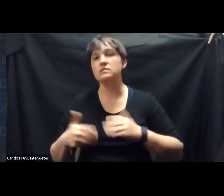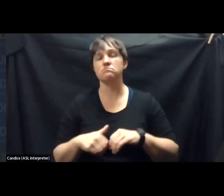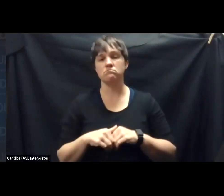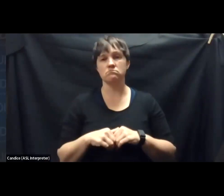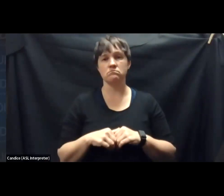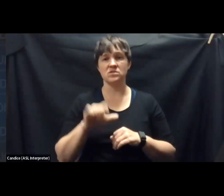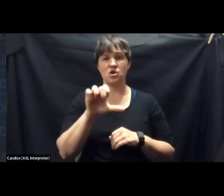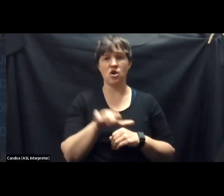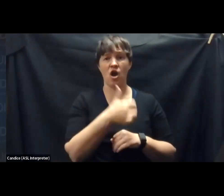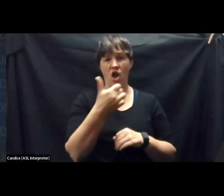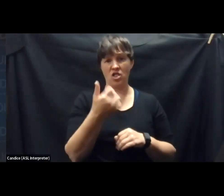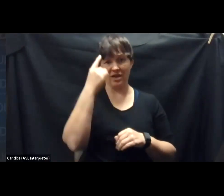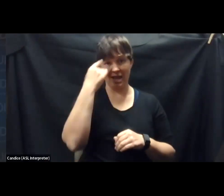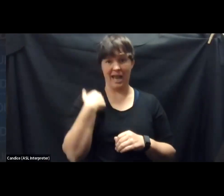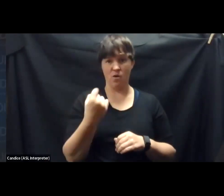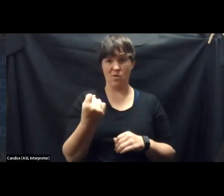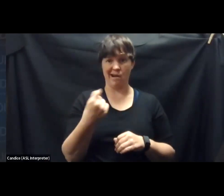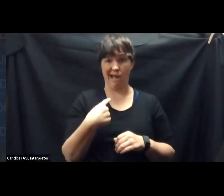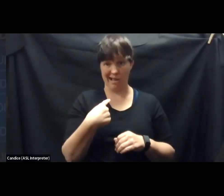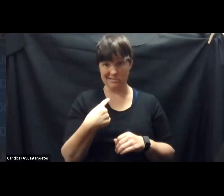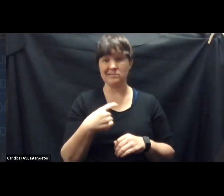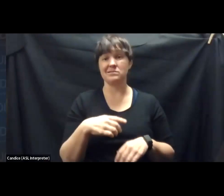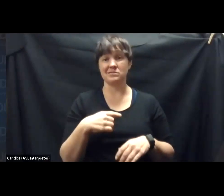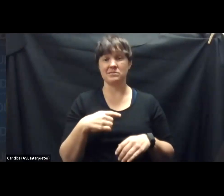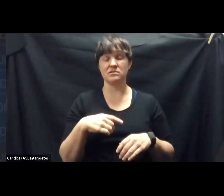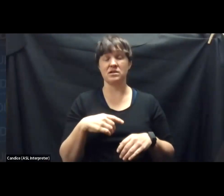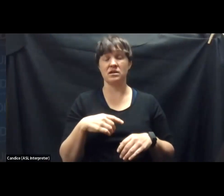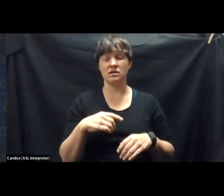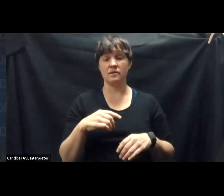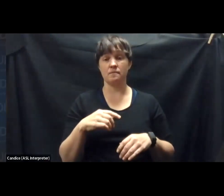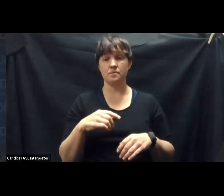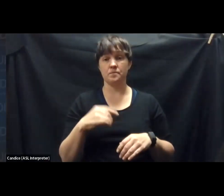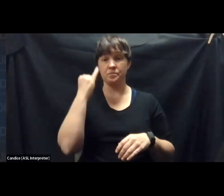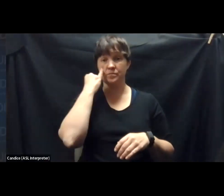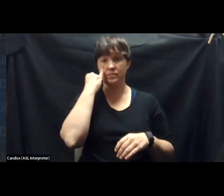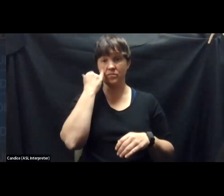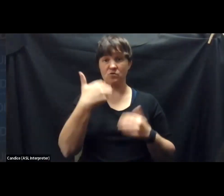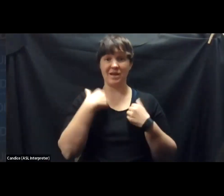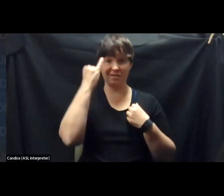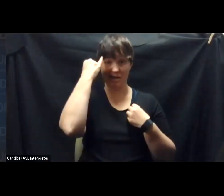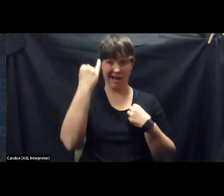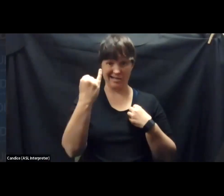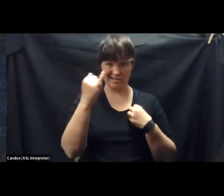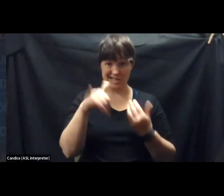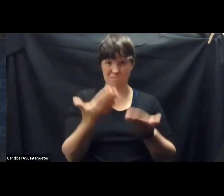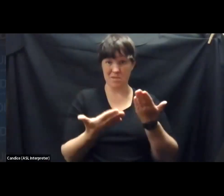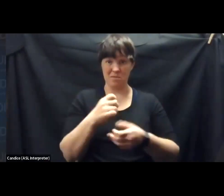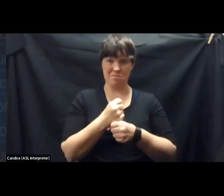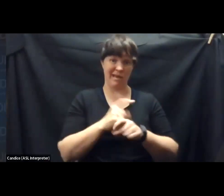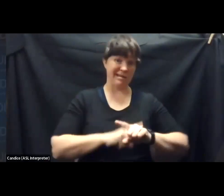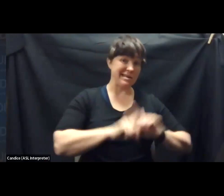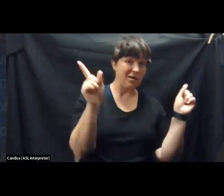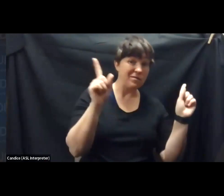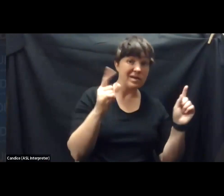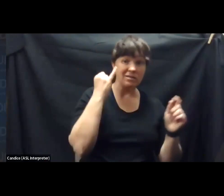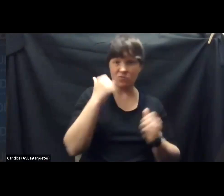other thing I think I'd ask myself is, if you've got any ideas that might make this different, if